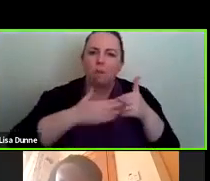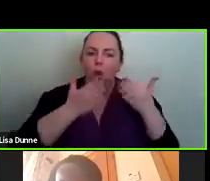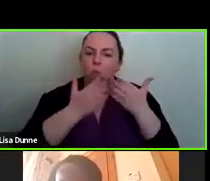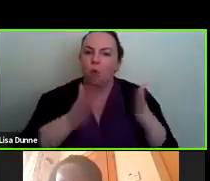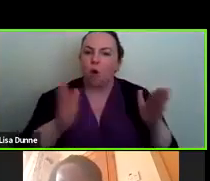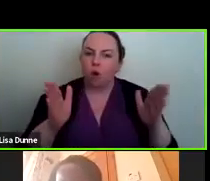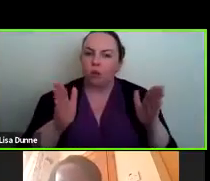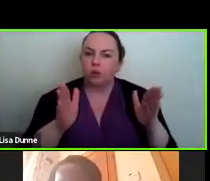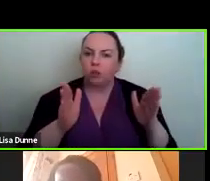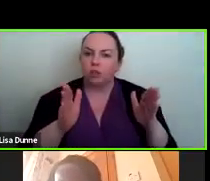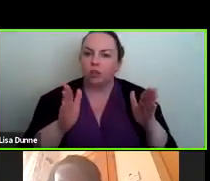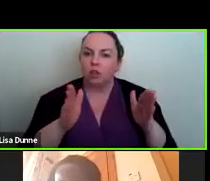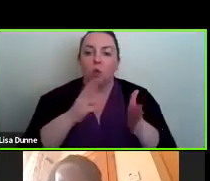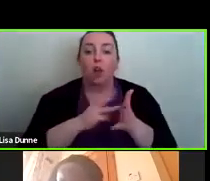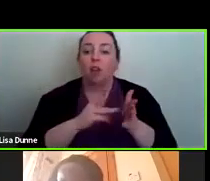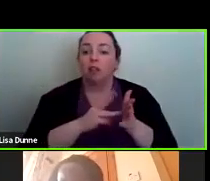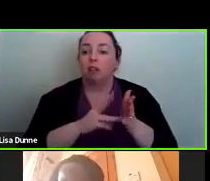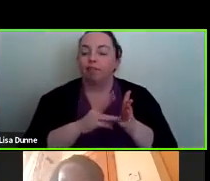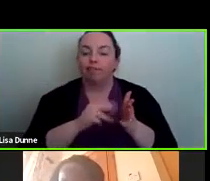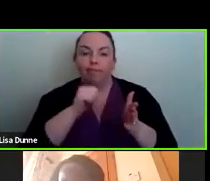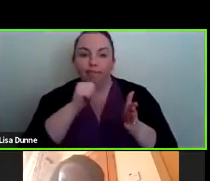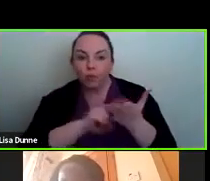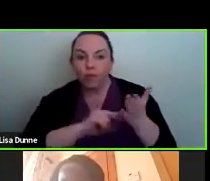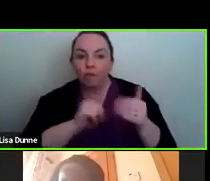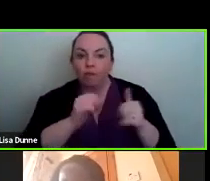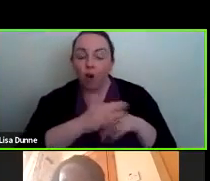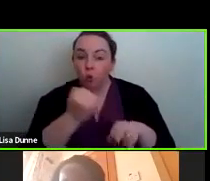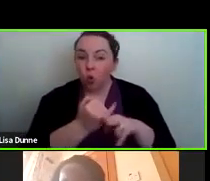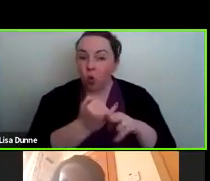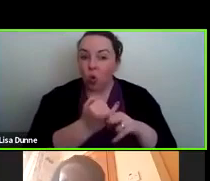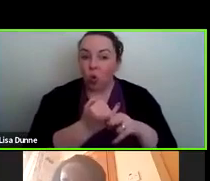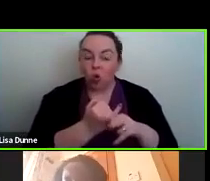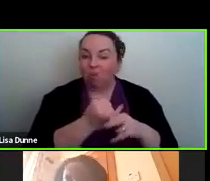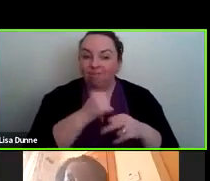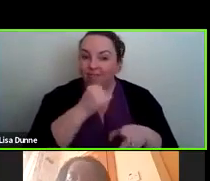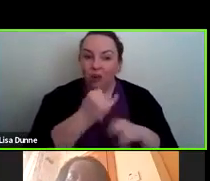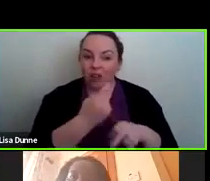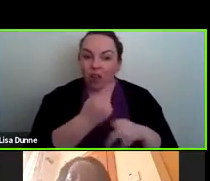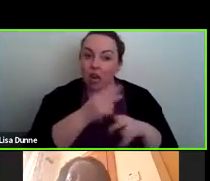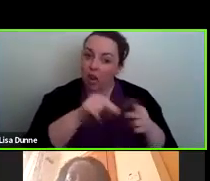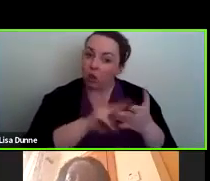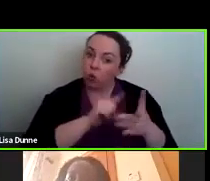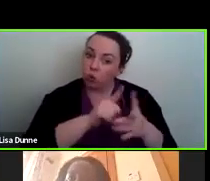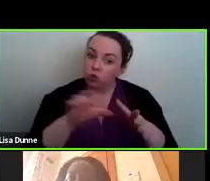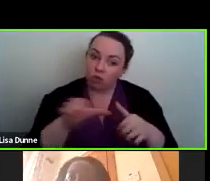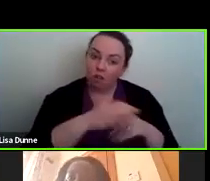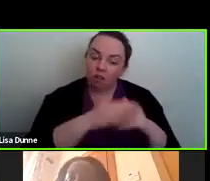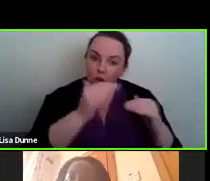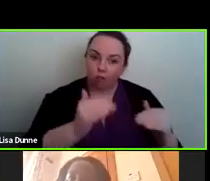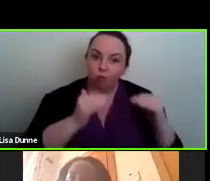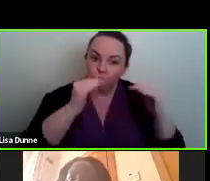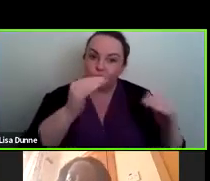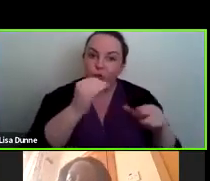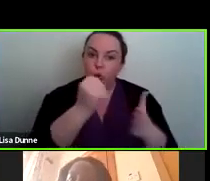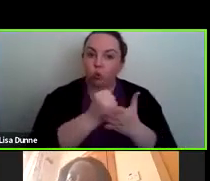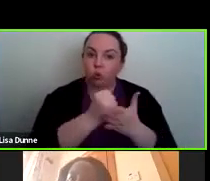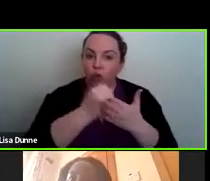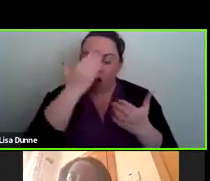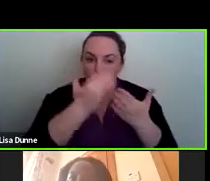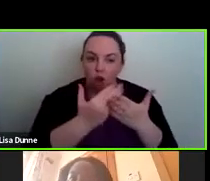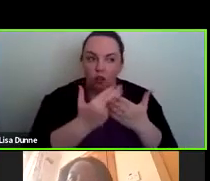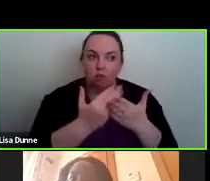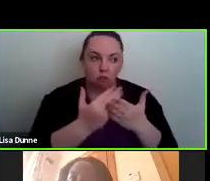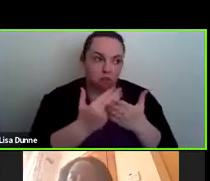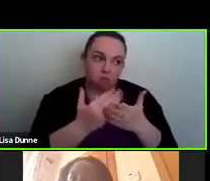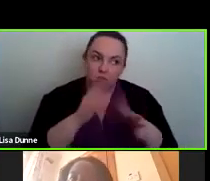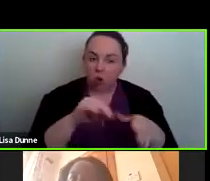And when they're not used for school purposes, can they be used to enhance student learning? Yes, home learning is part of that. But I would